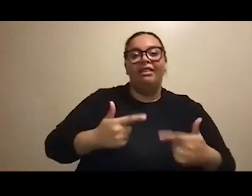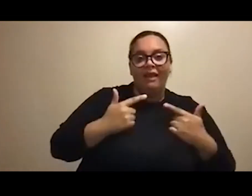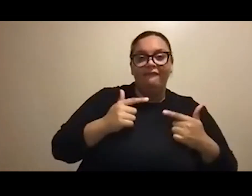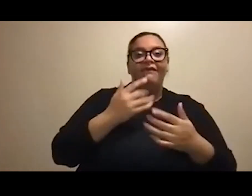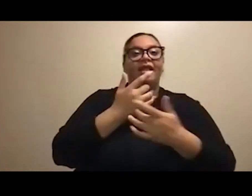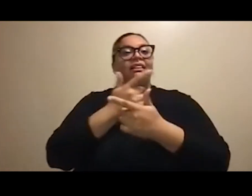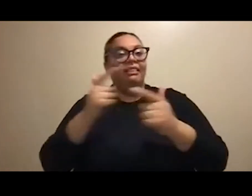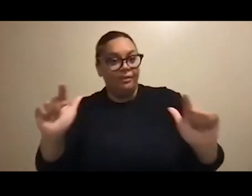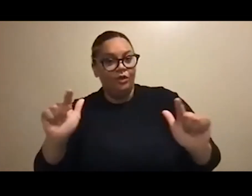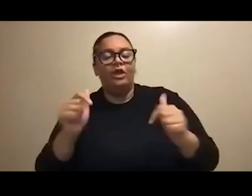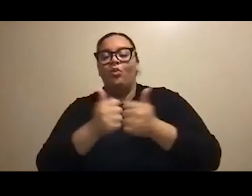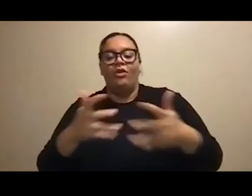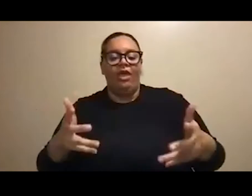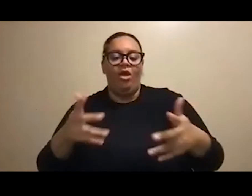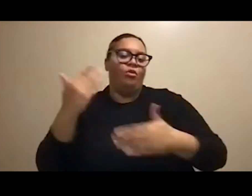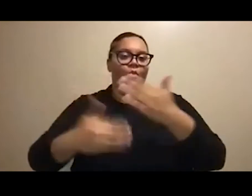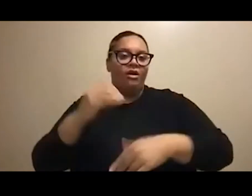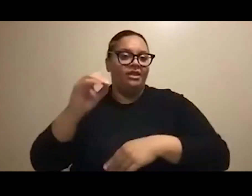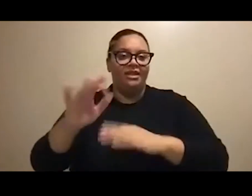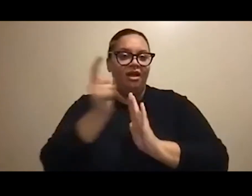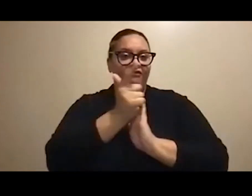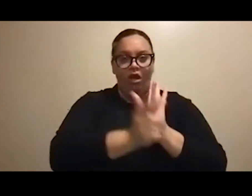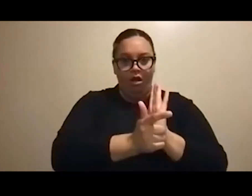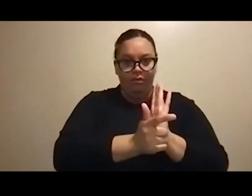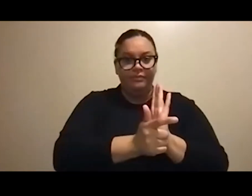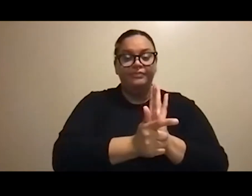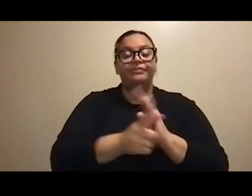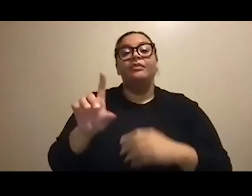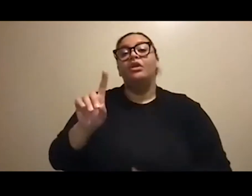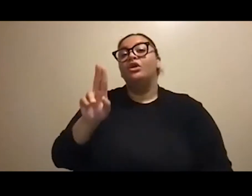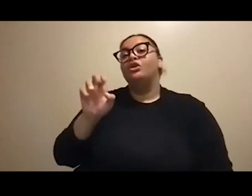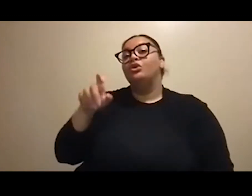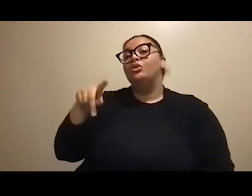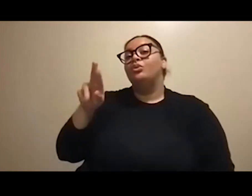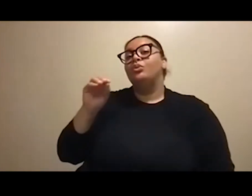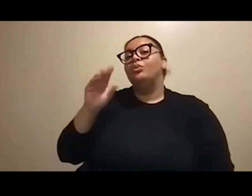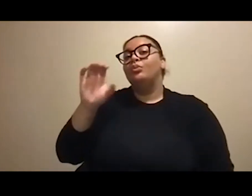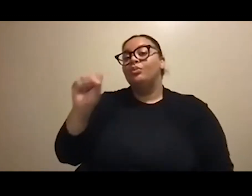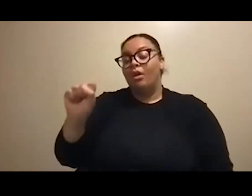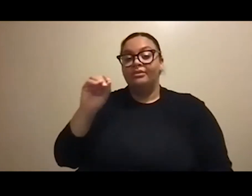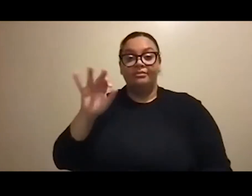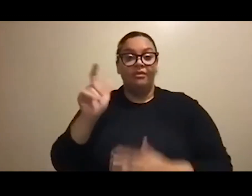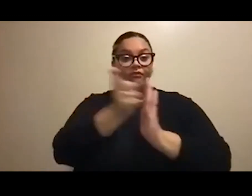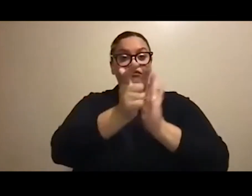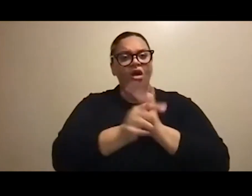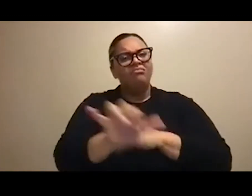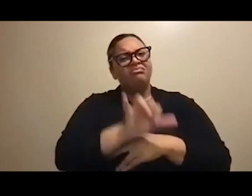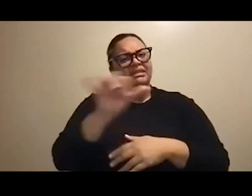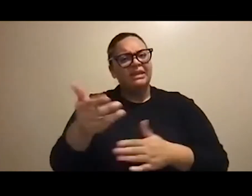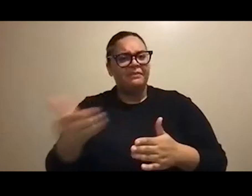due process of law. Two thoughts. Due process of law is the same thing as per legem